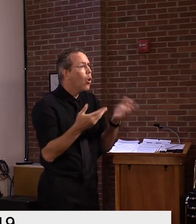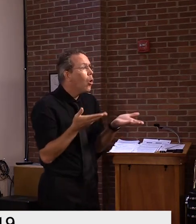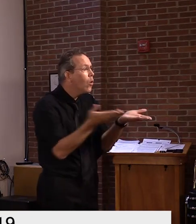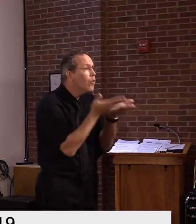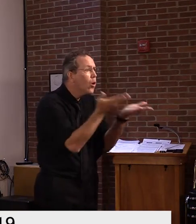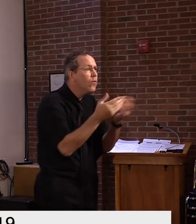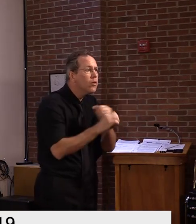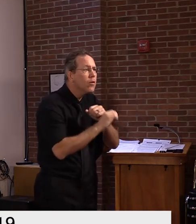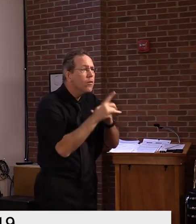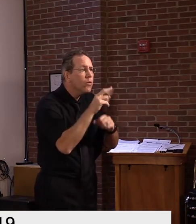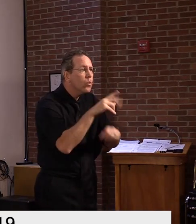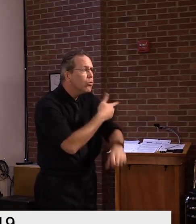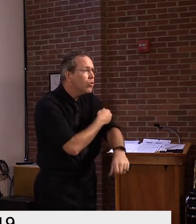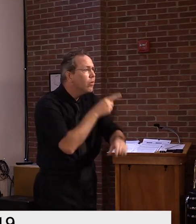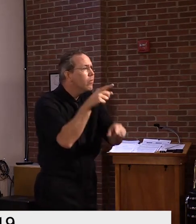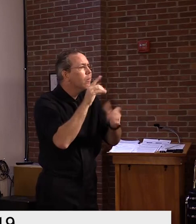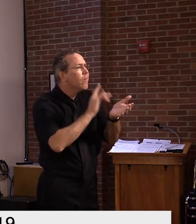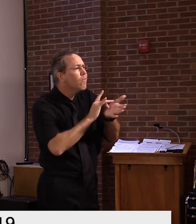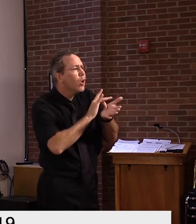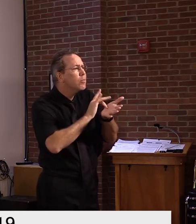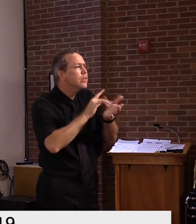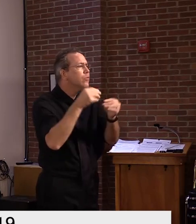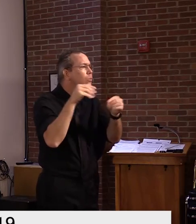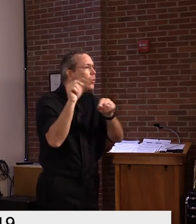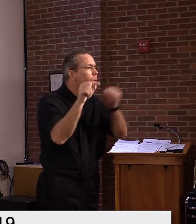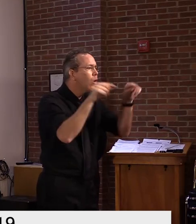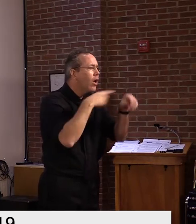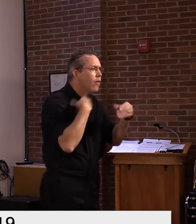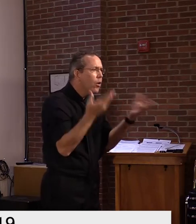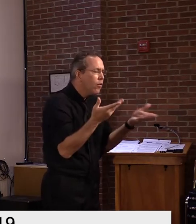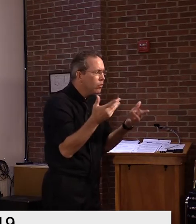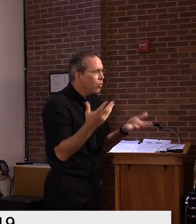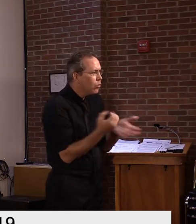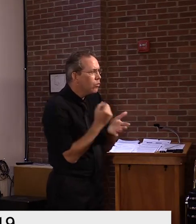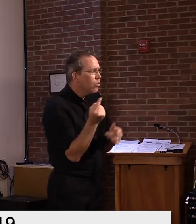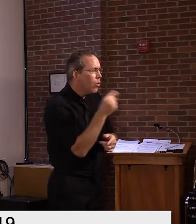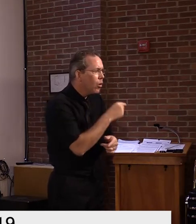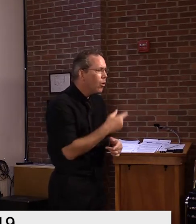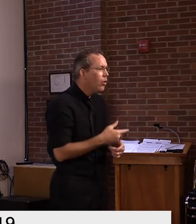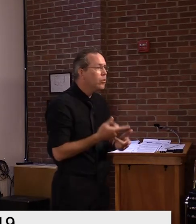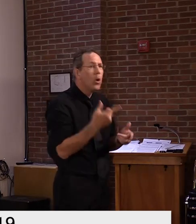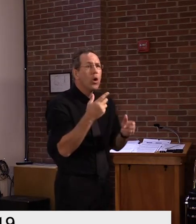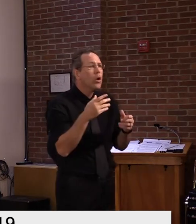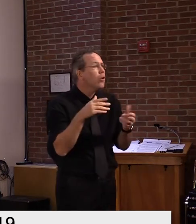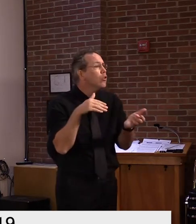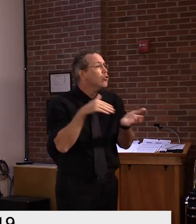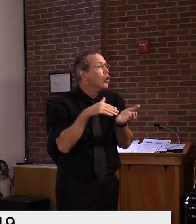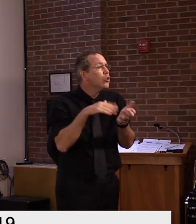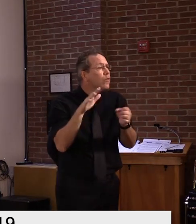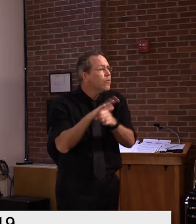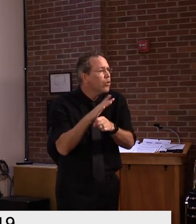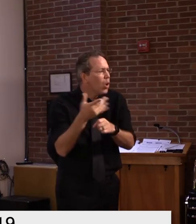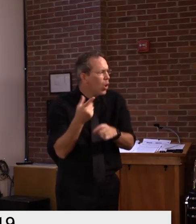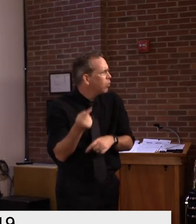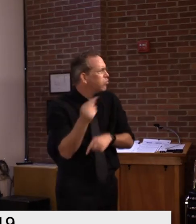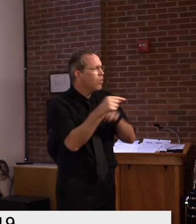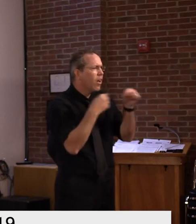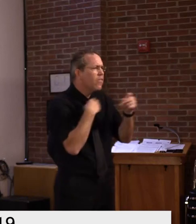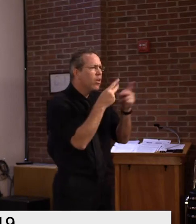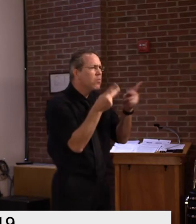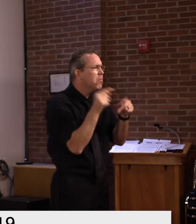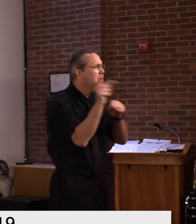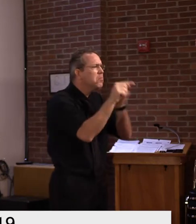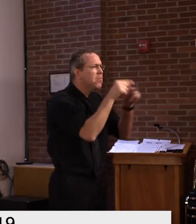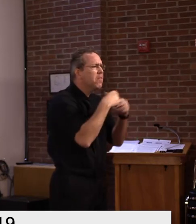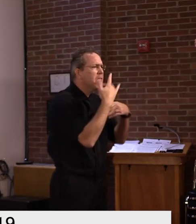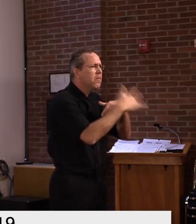because not use an excuse, I couldn't get in to get one, or I couldn't find one, or what have you.